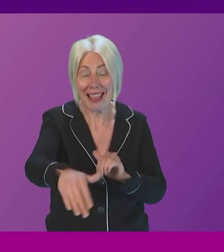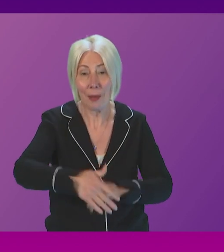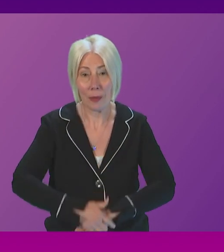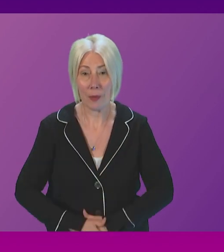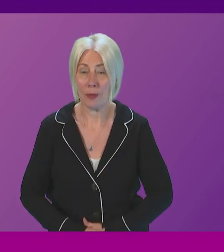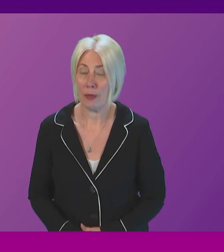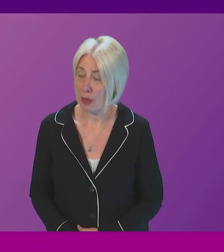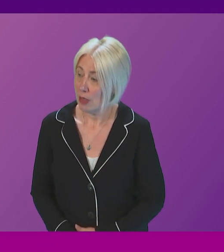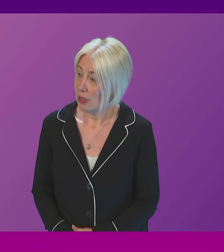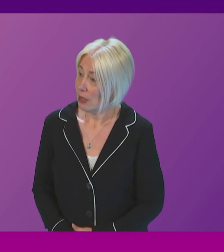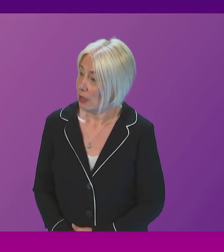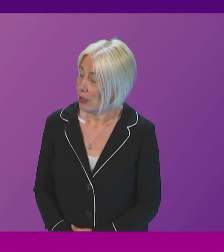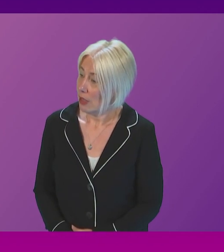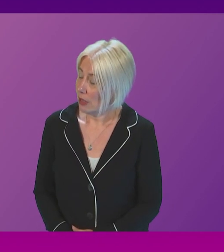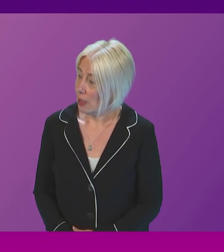officer.